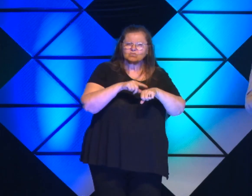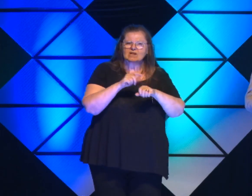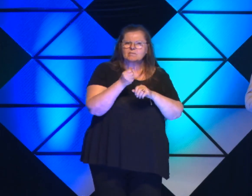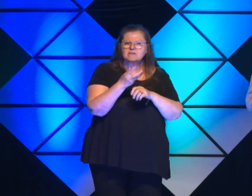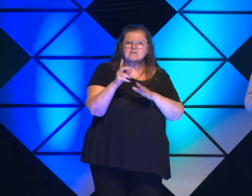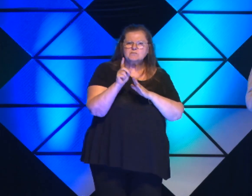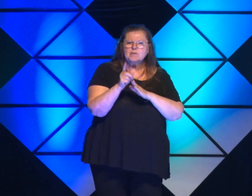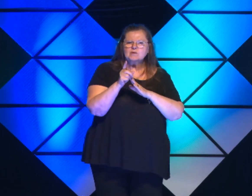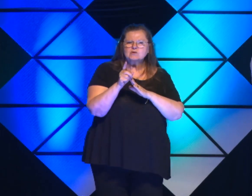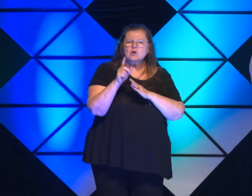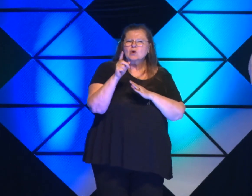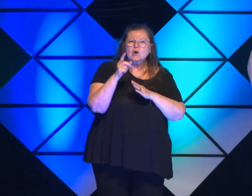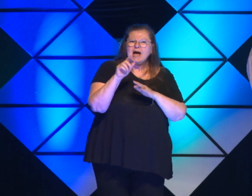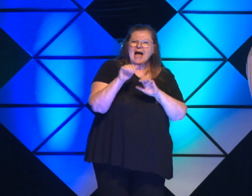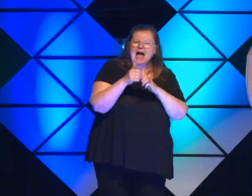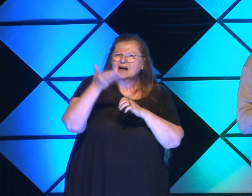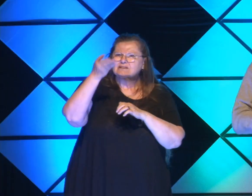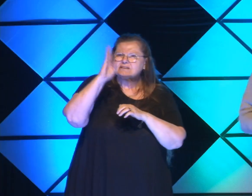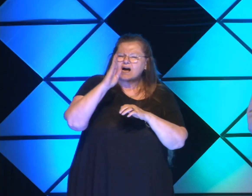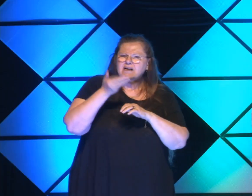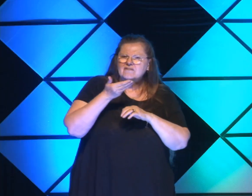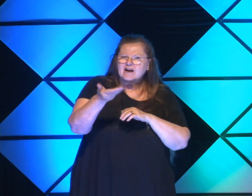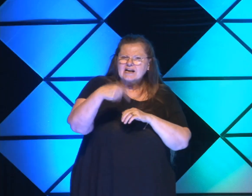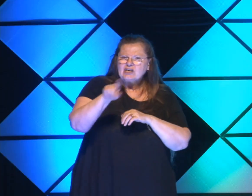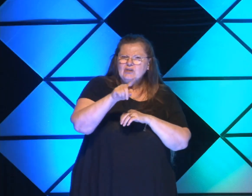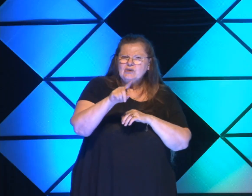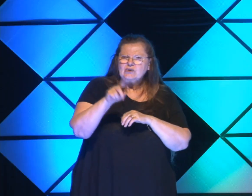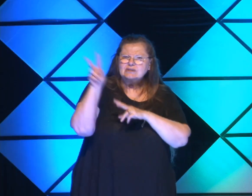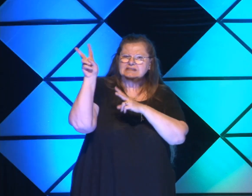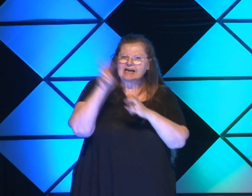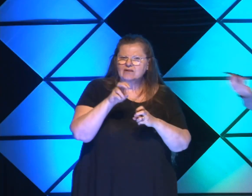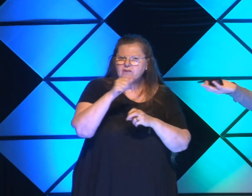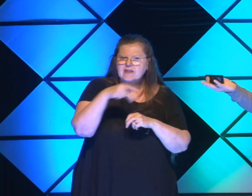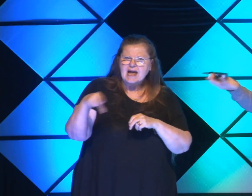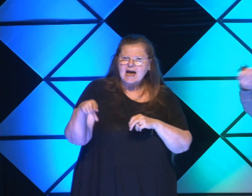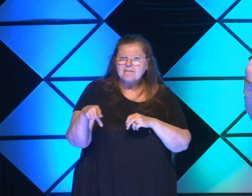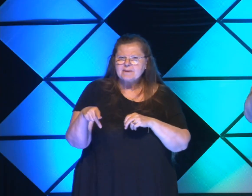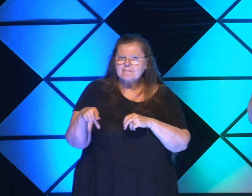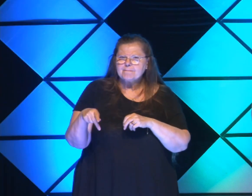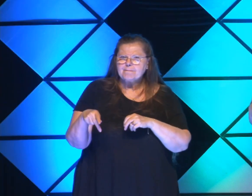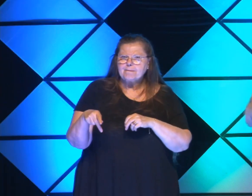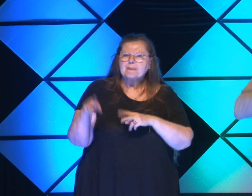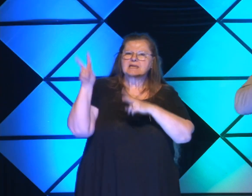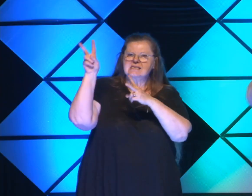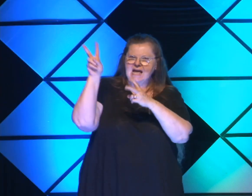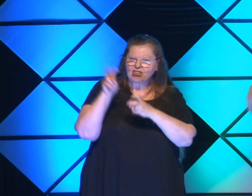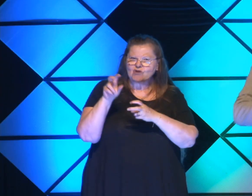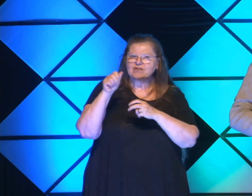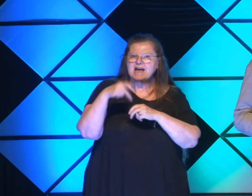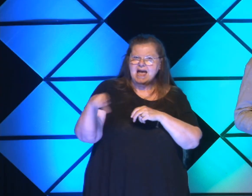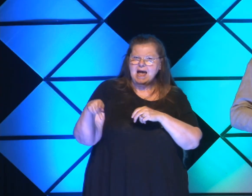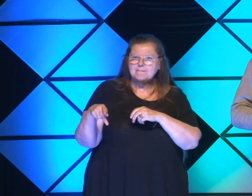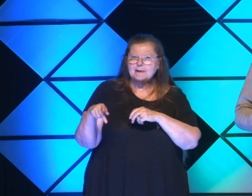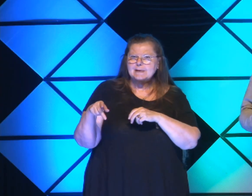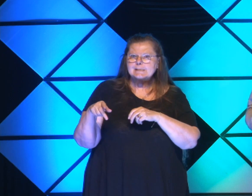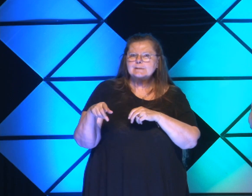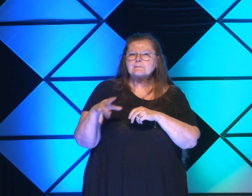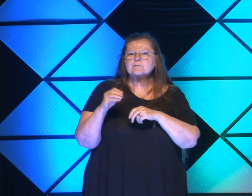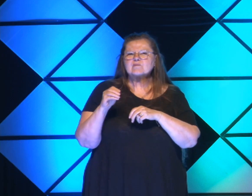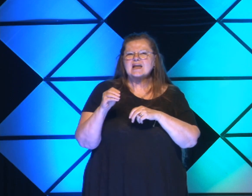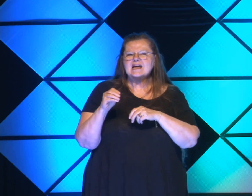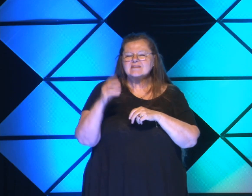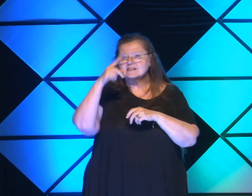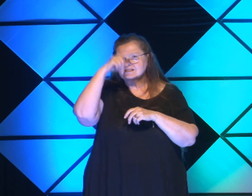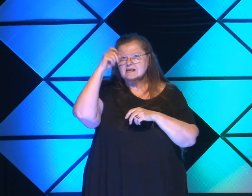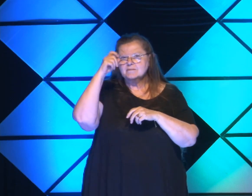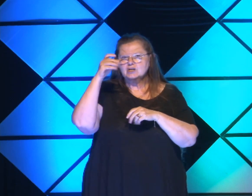what's God inviting you to? Maybe it's to download that Crossroads app and participate in the summer journey. That's what you do. You download the app, it gets pushed out to you, that summer journey, the